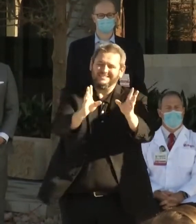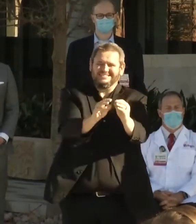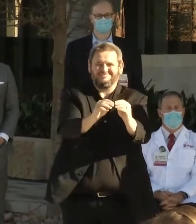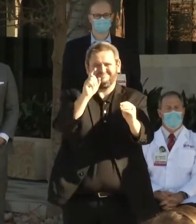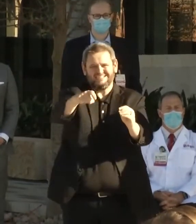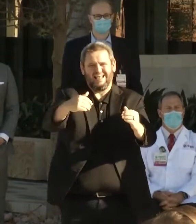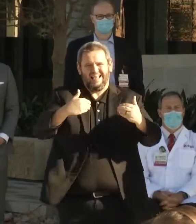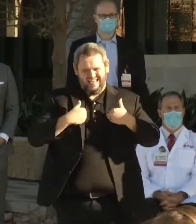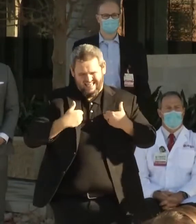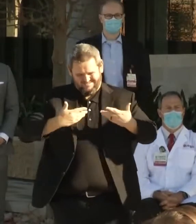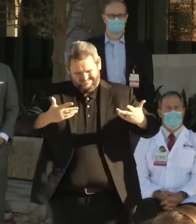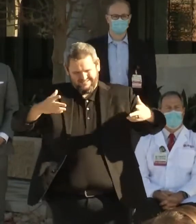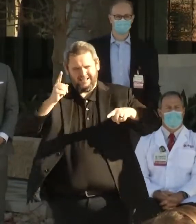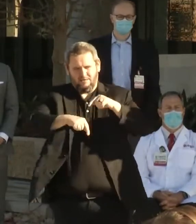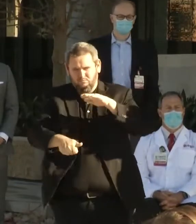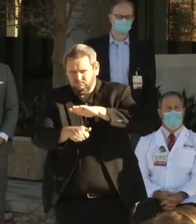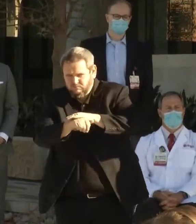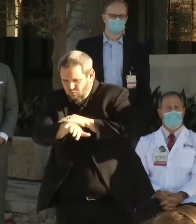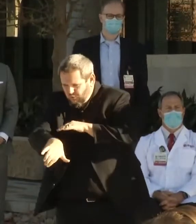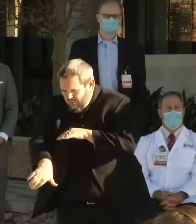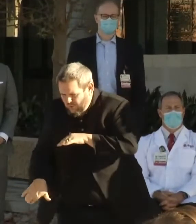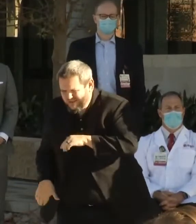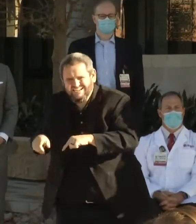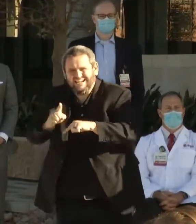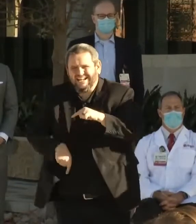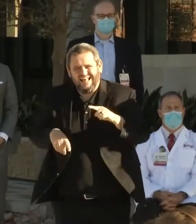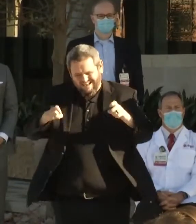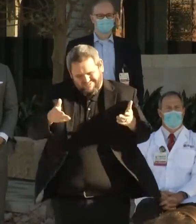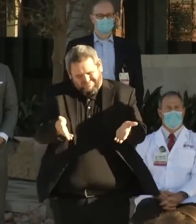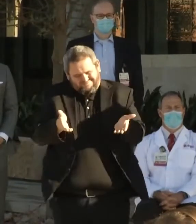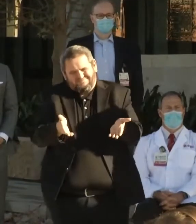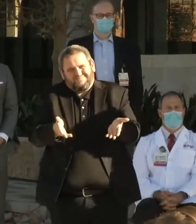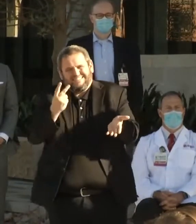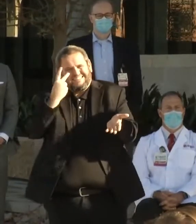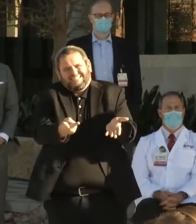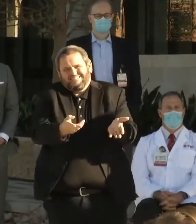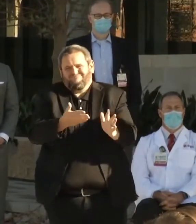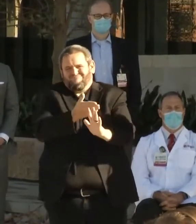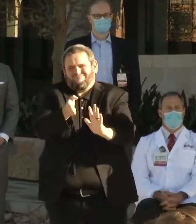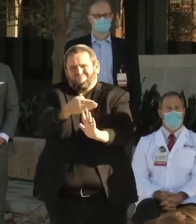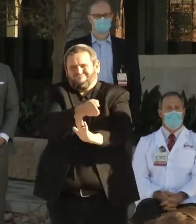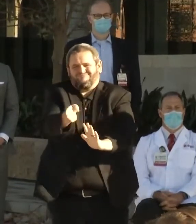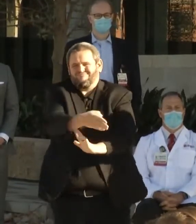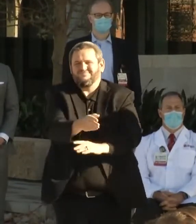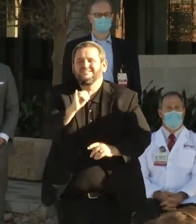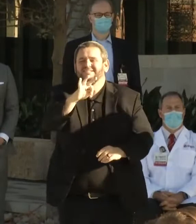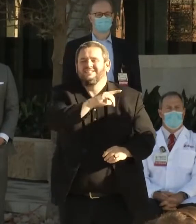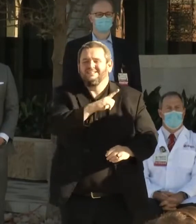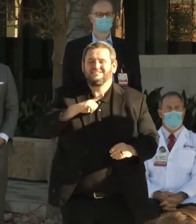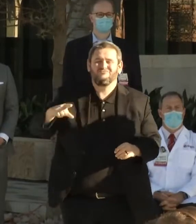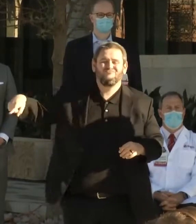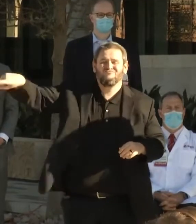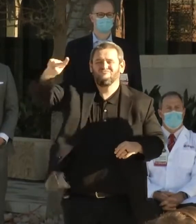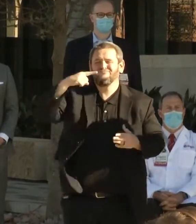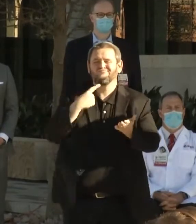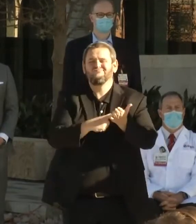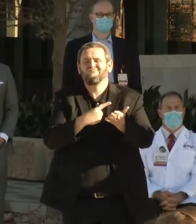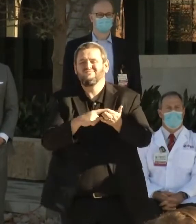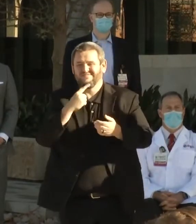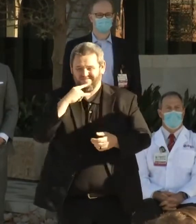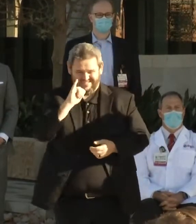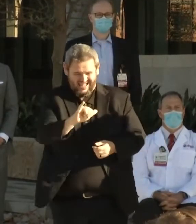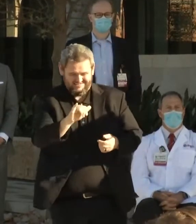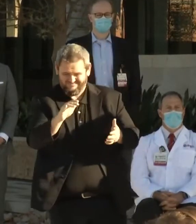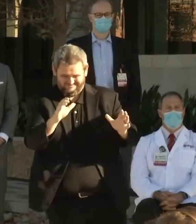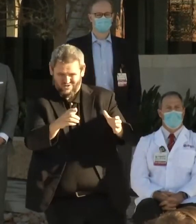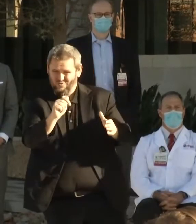I'm sure most of the legislature is talking about changing that with Zoom meetings, et cetera. We're seeing a new way to gather